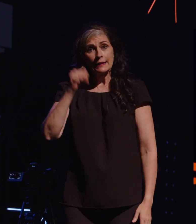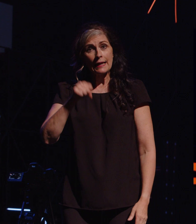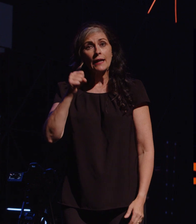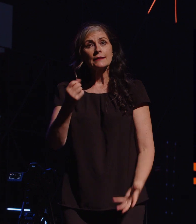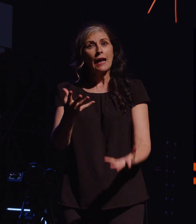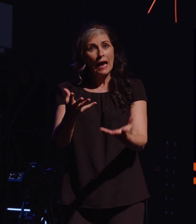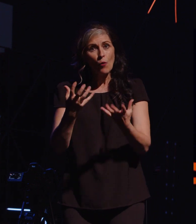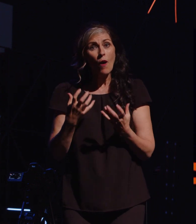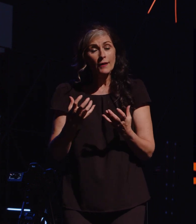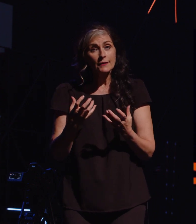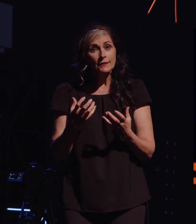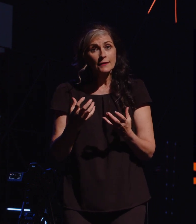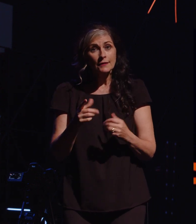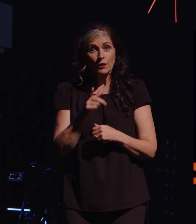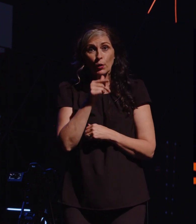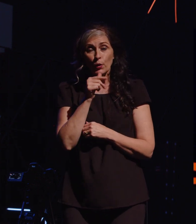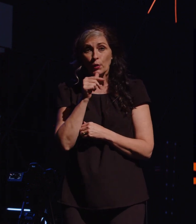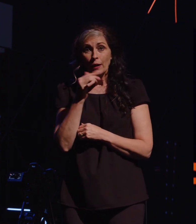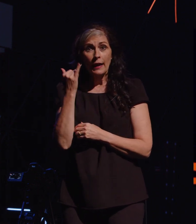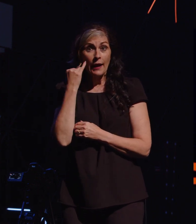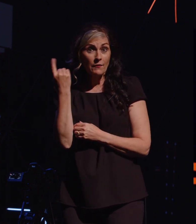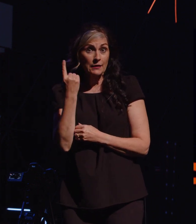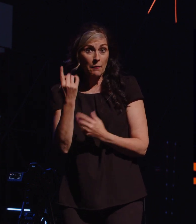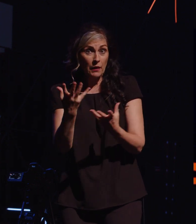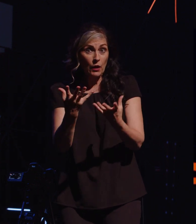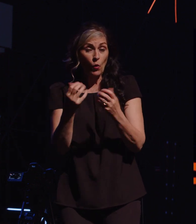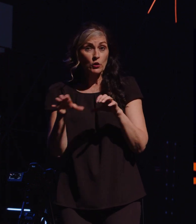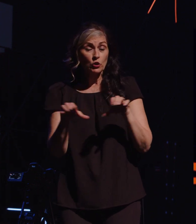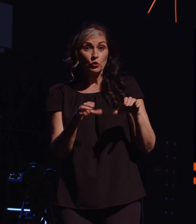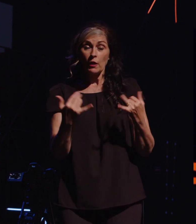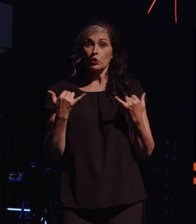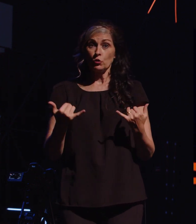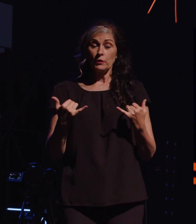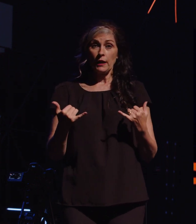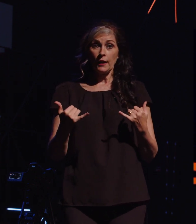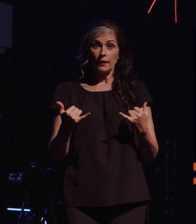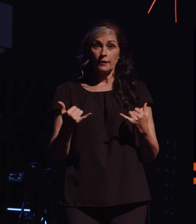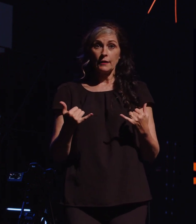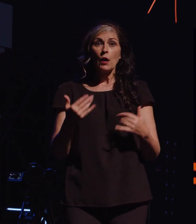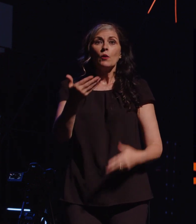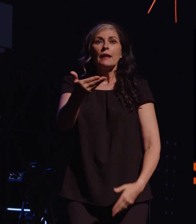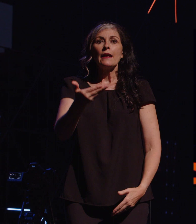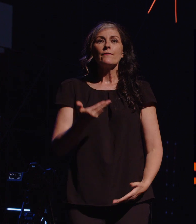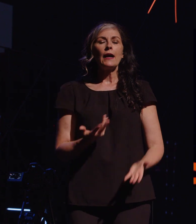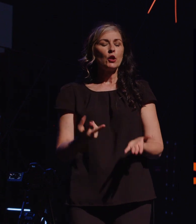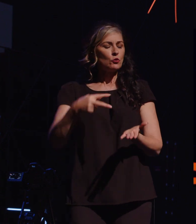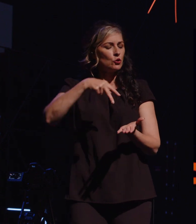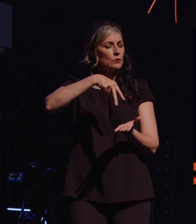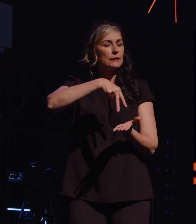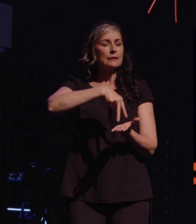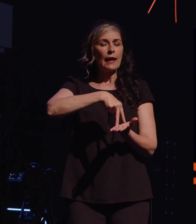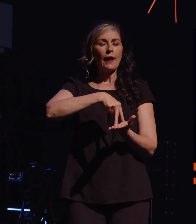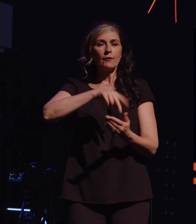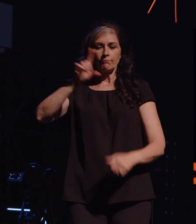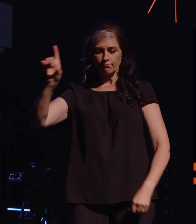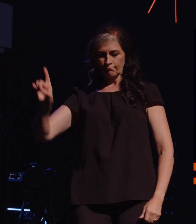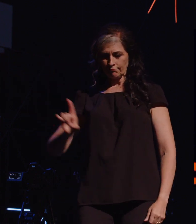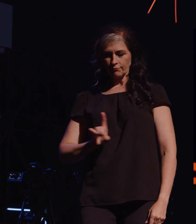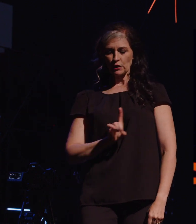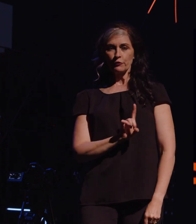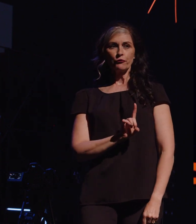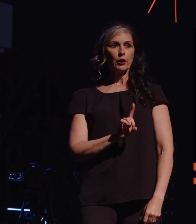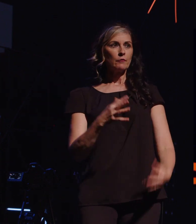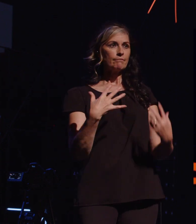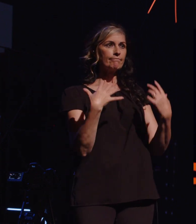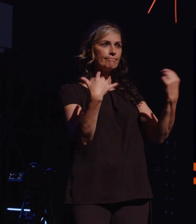to follow? If there's anyone that wants to do that today, I'd even like to invite you to stand in front of our church. In front